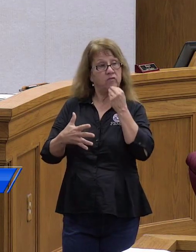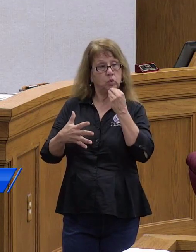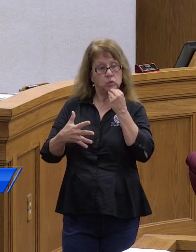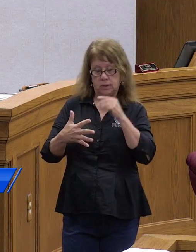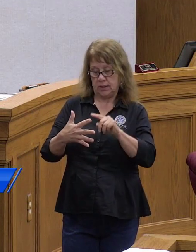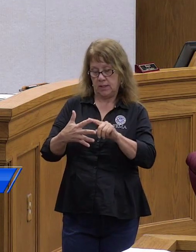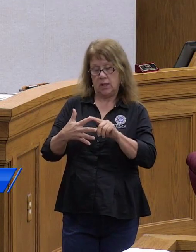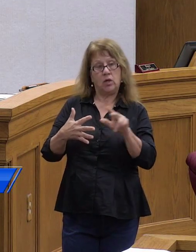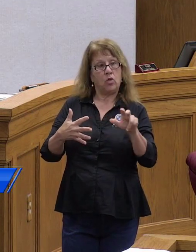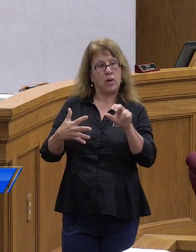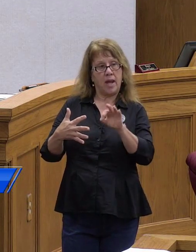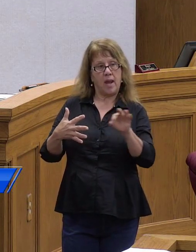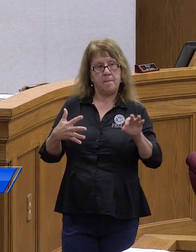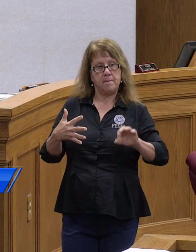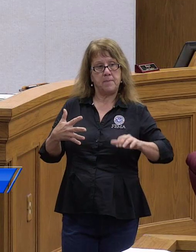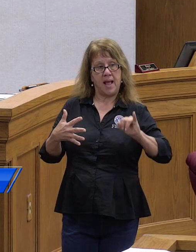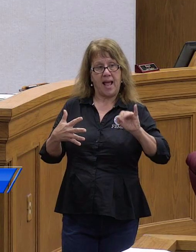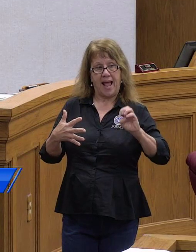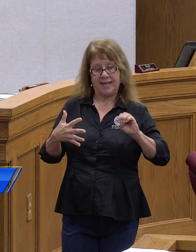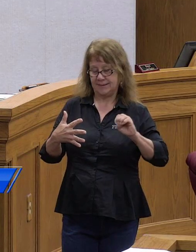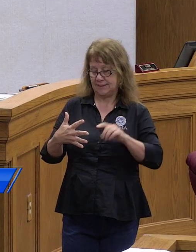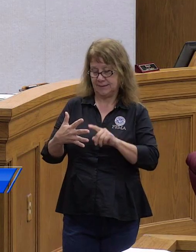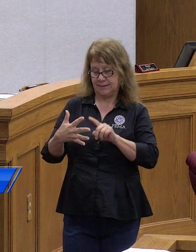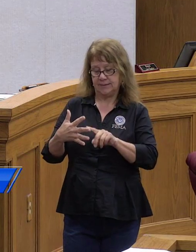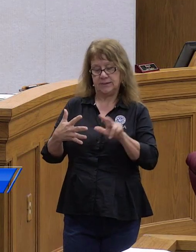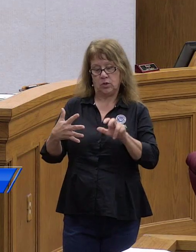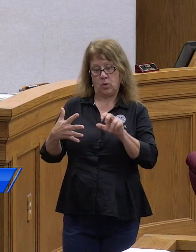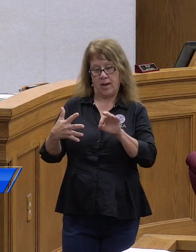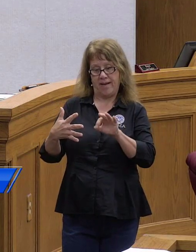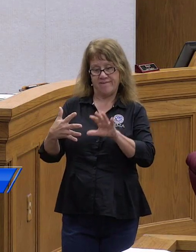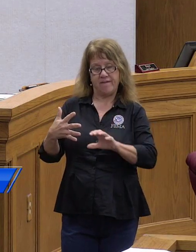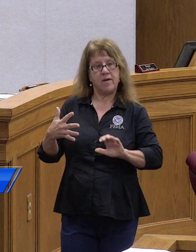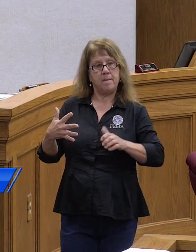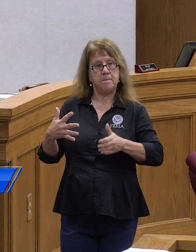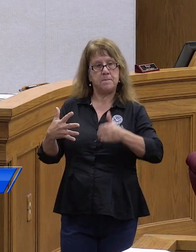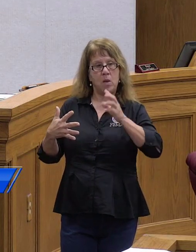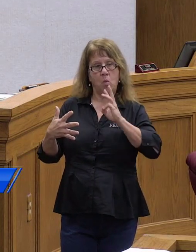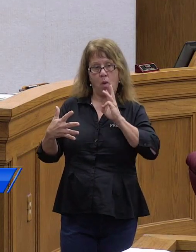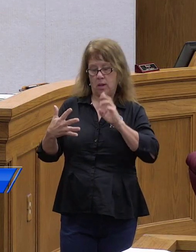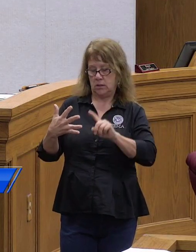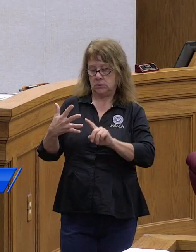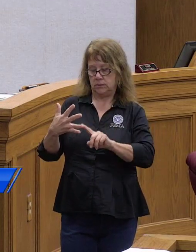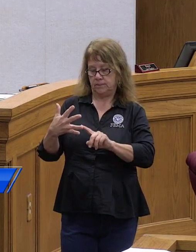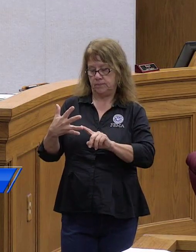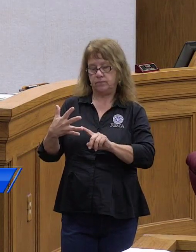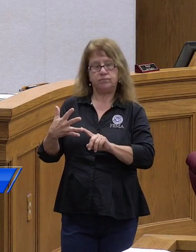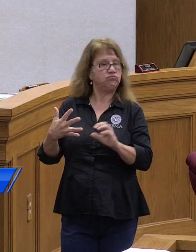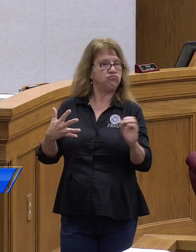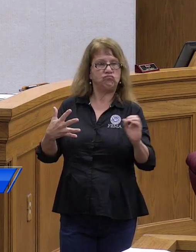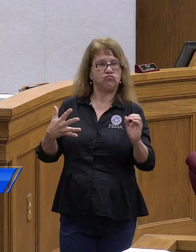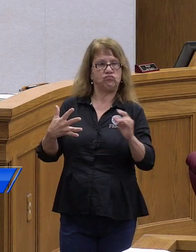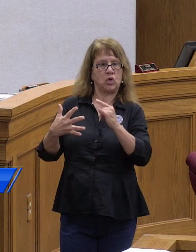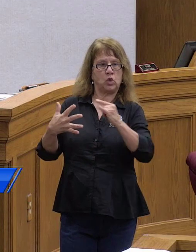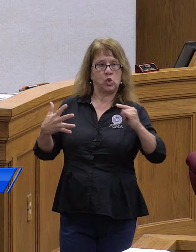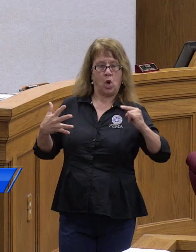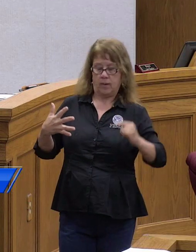bags of ice, 395 bottles of water, 0 tarps. Lake Charles Civic Center,